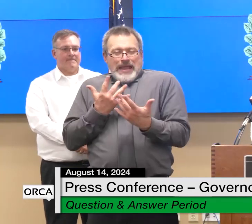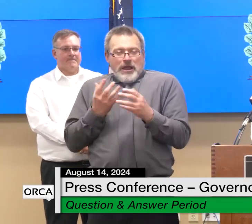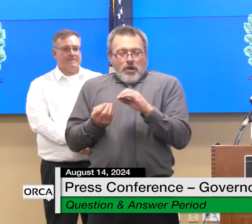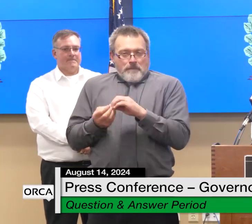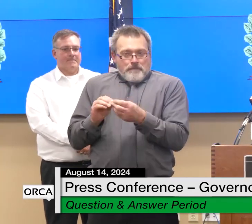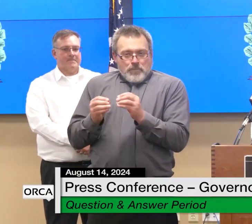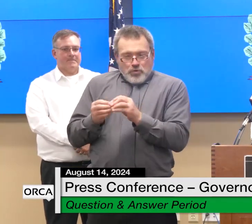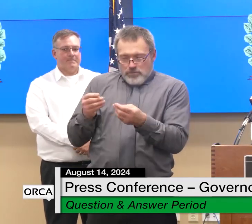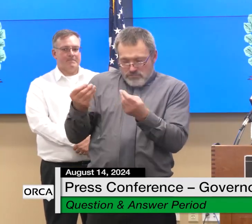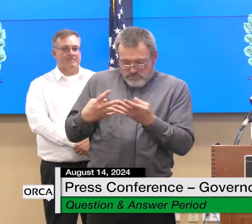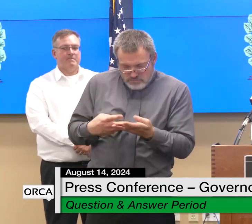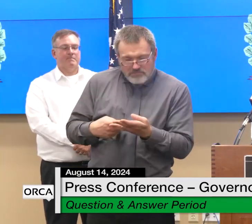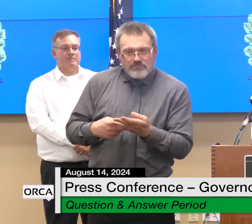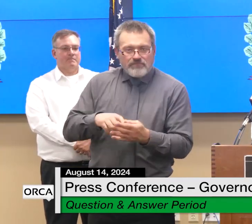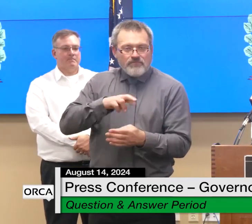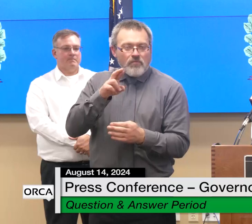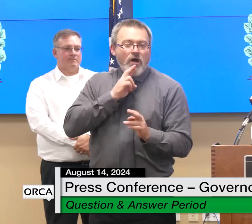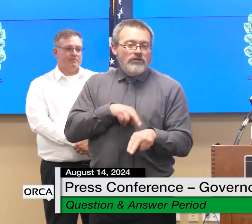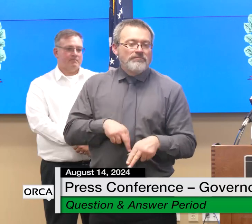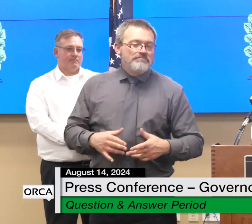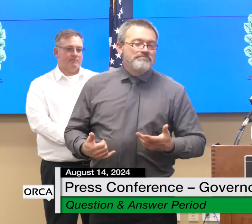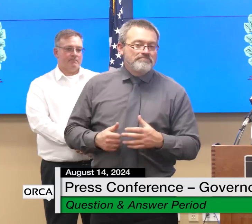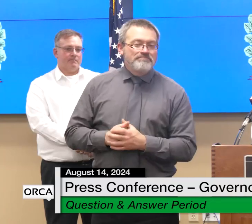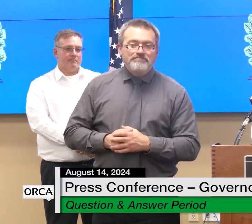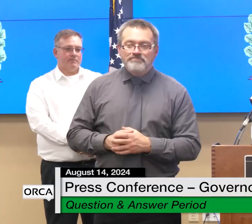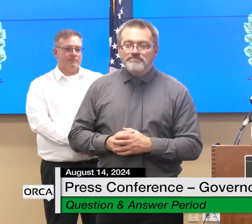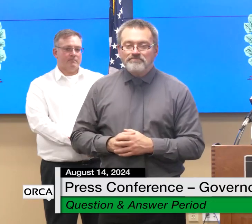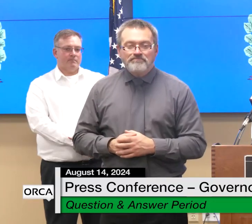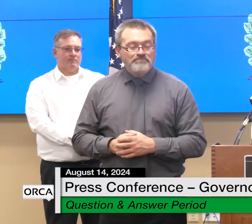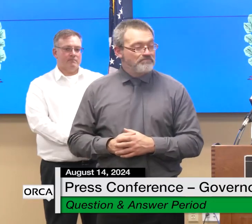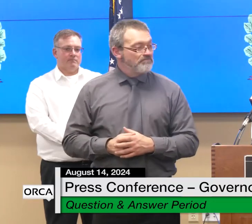rooms and meals and things like that.